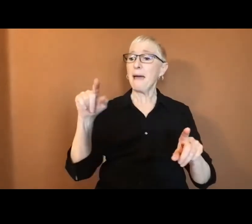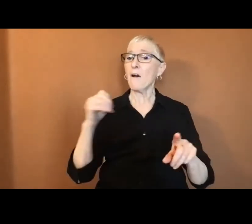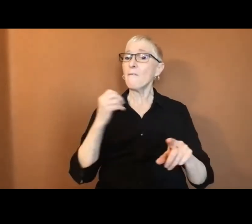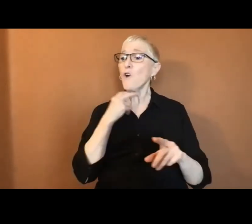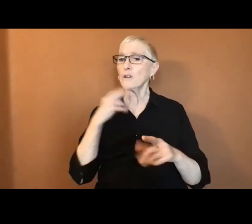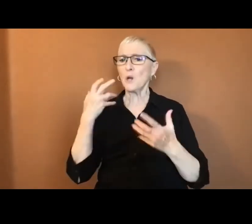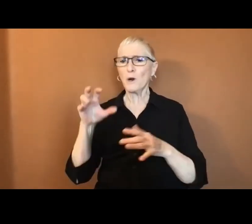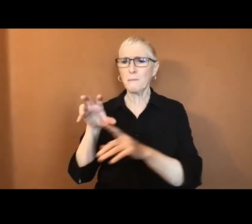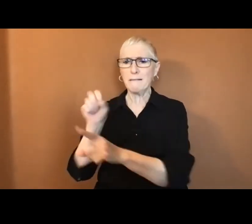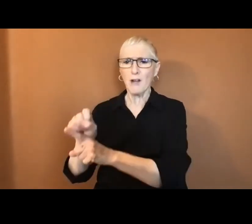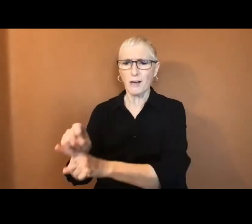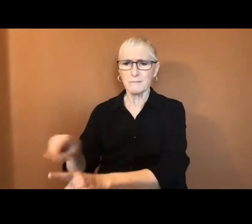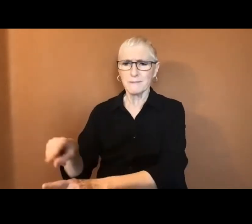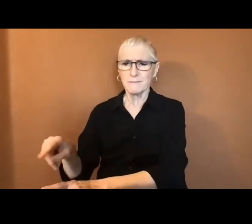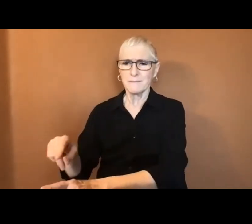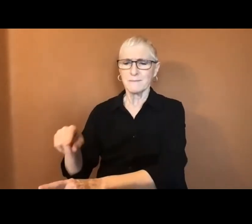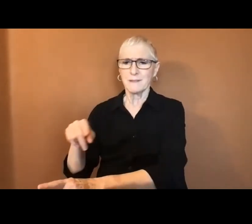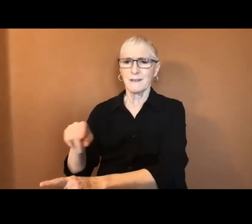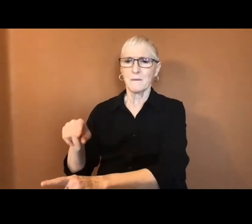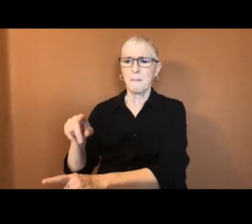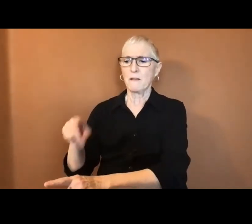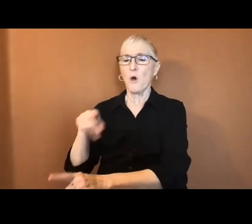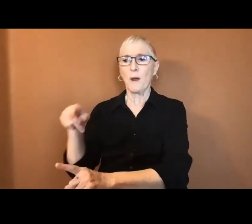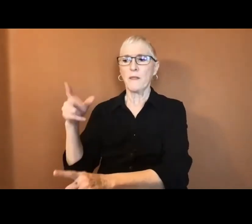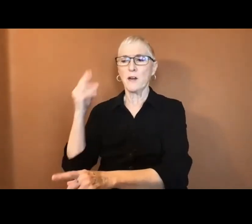get eaten if they detect an approaching bat. They shut off their